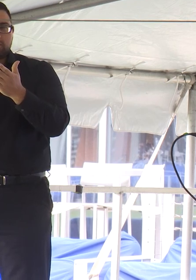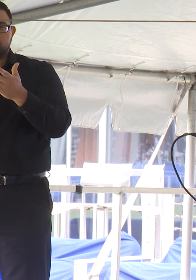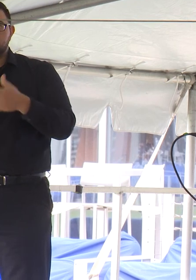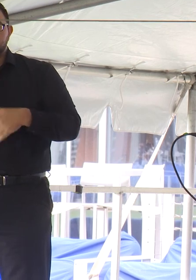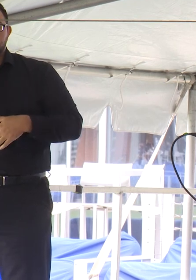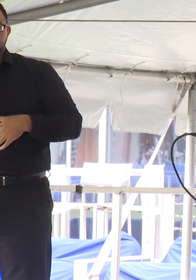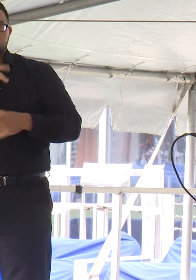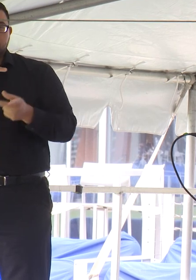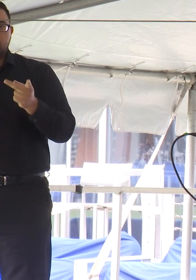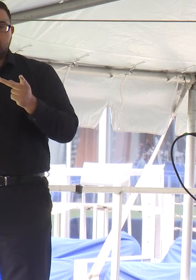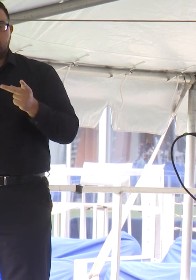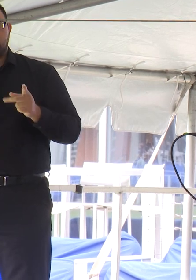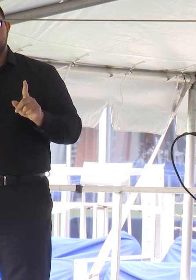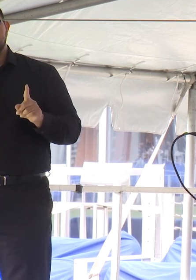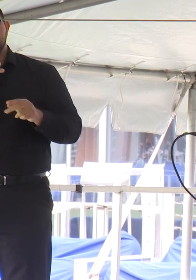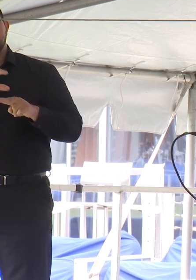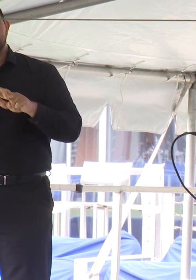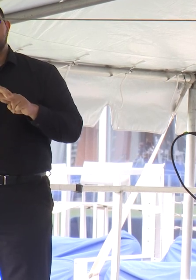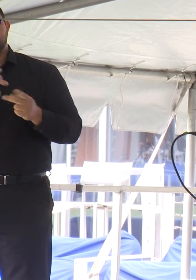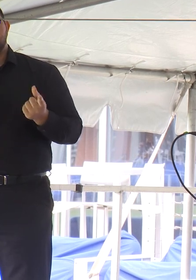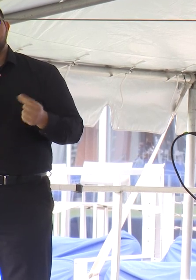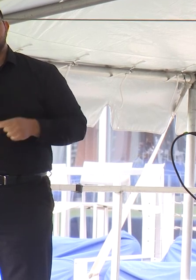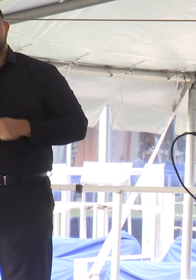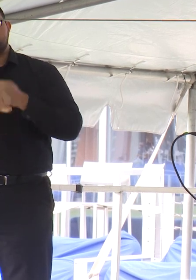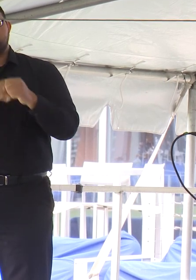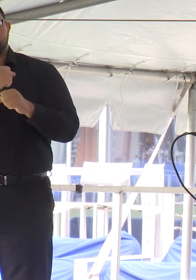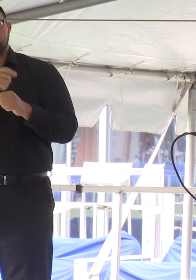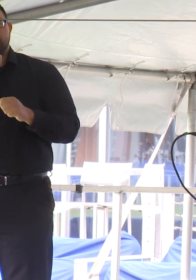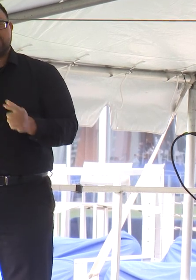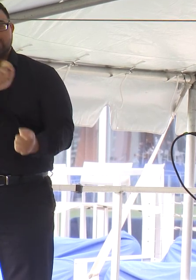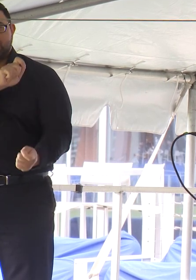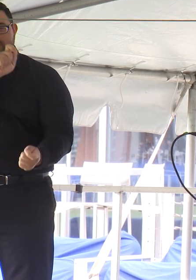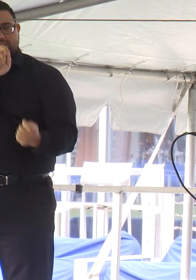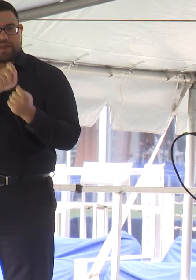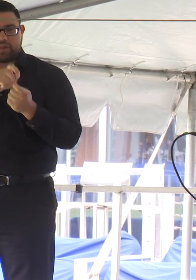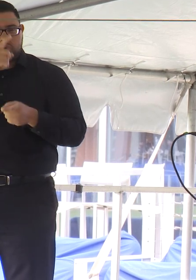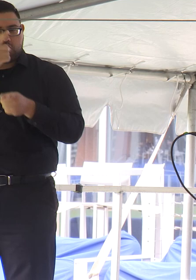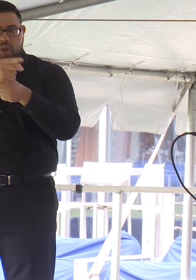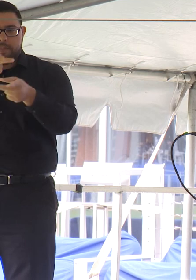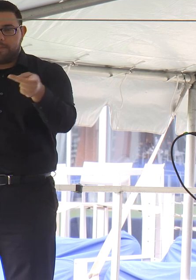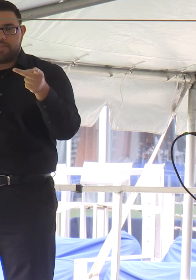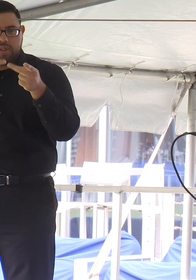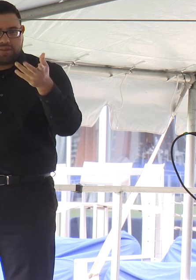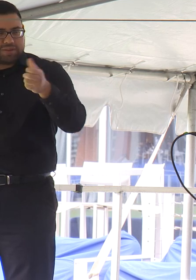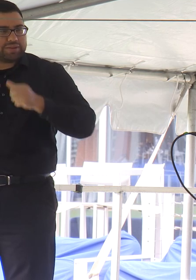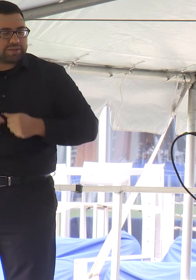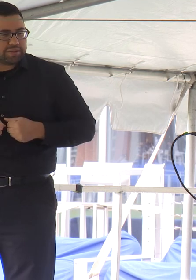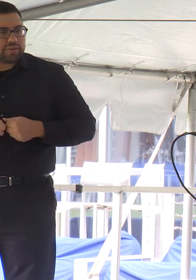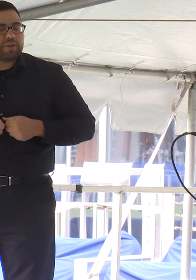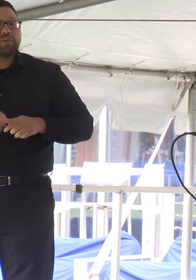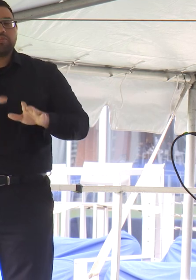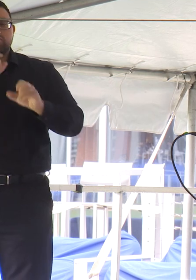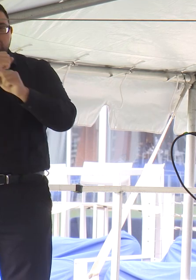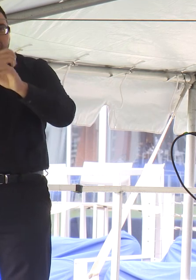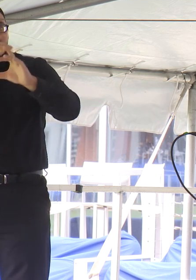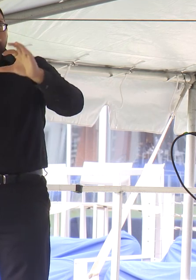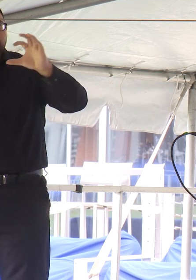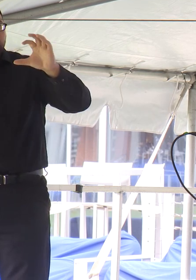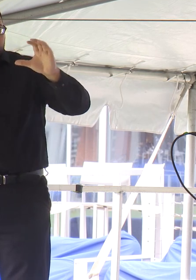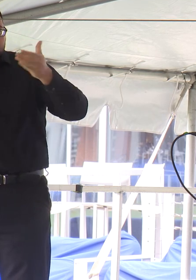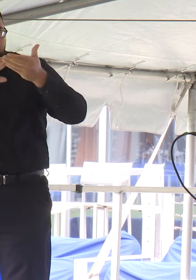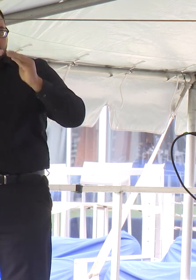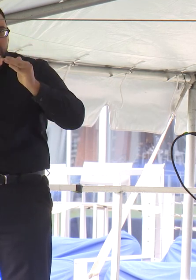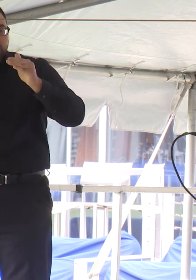odd place, and we may sit on it for 20 years, and then it's in exactly the right place. So truly visionaries for our